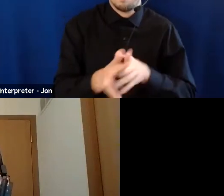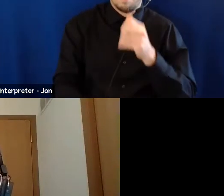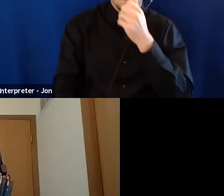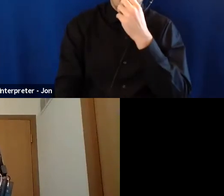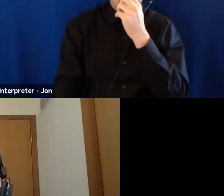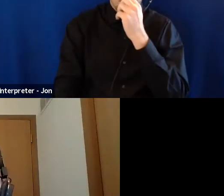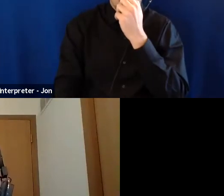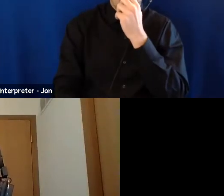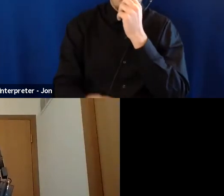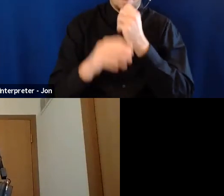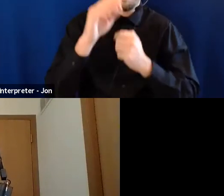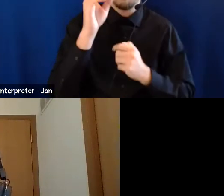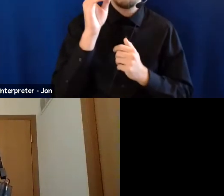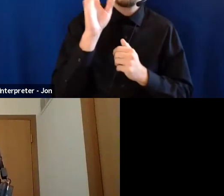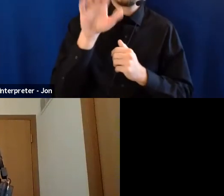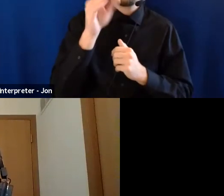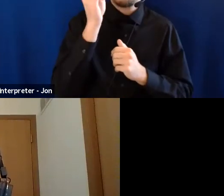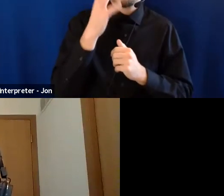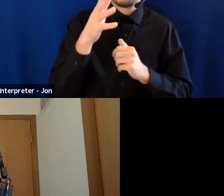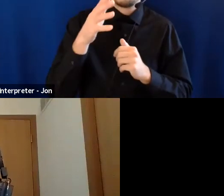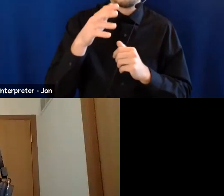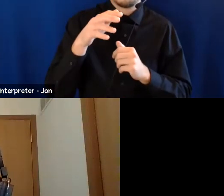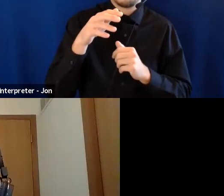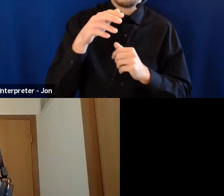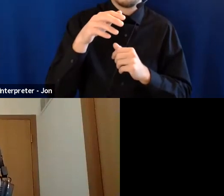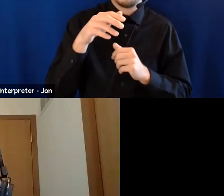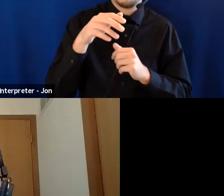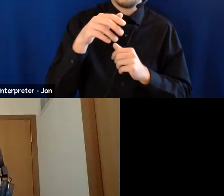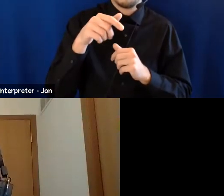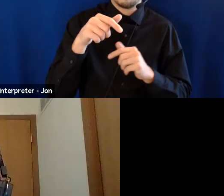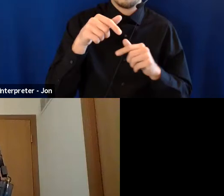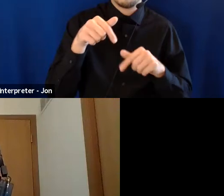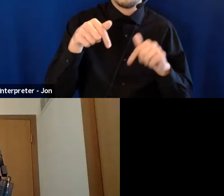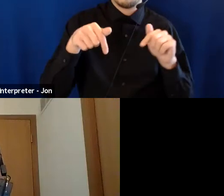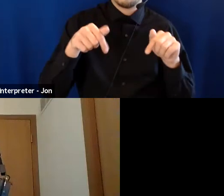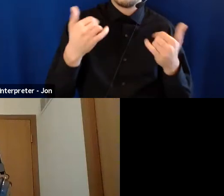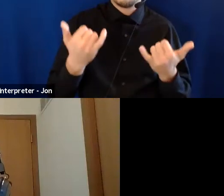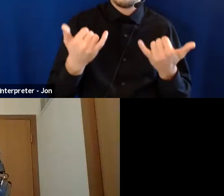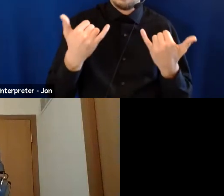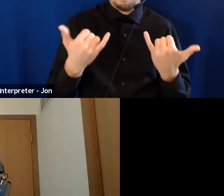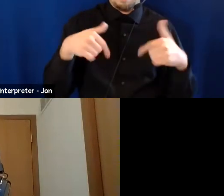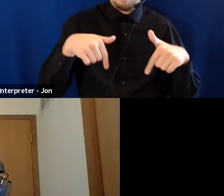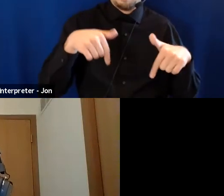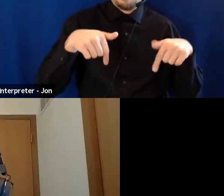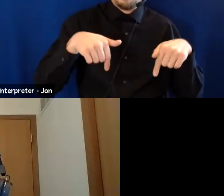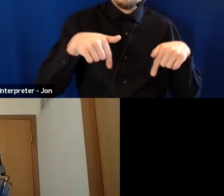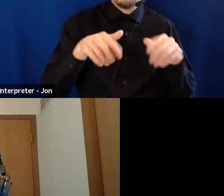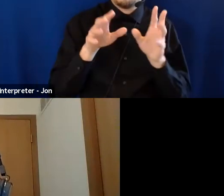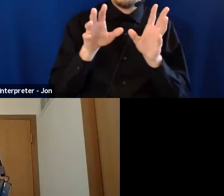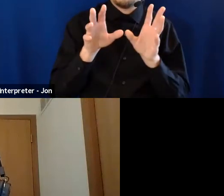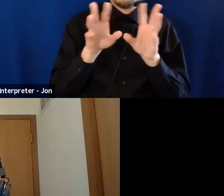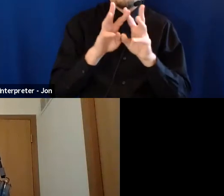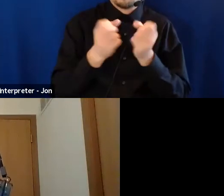One of the things at the bottom, we are going to be asking questions all the way through. Kathy's going